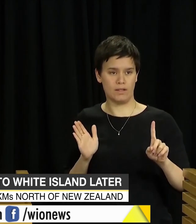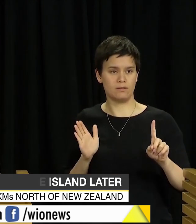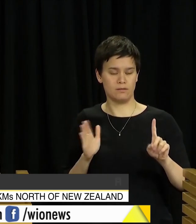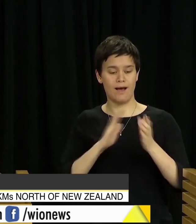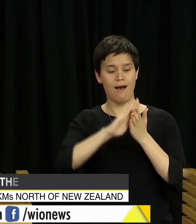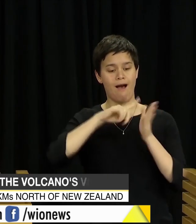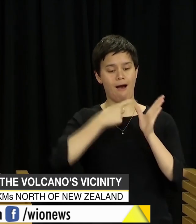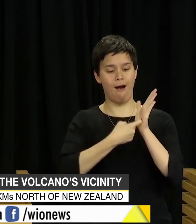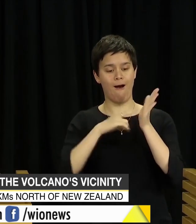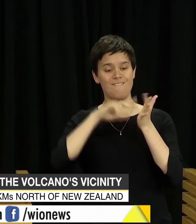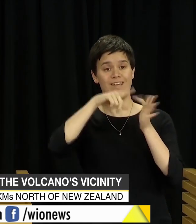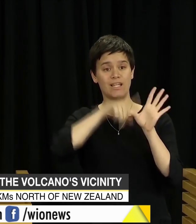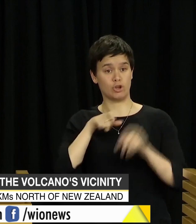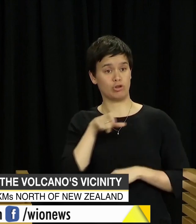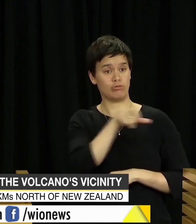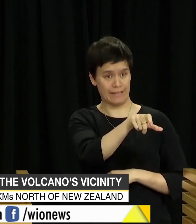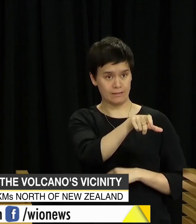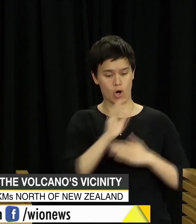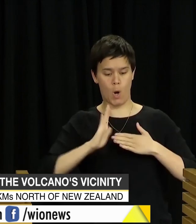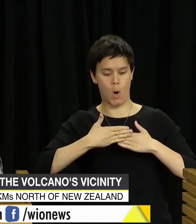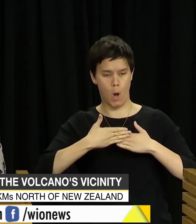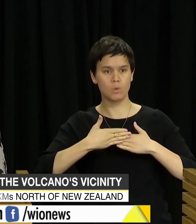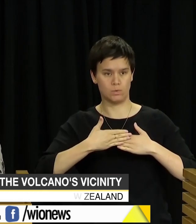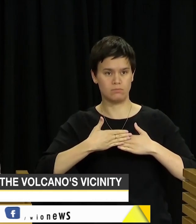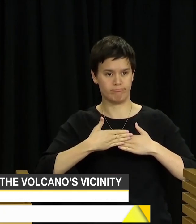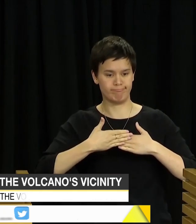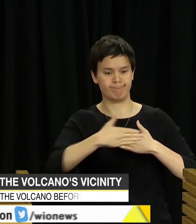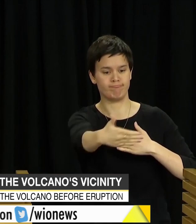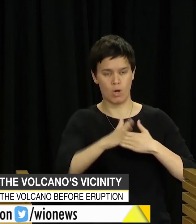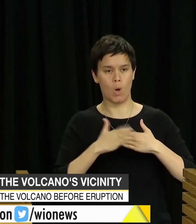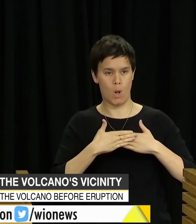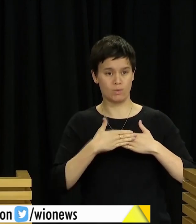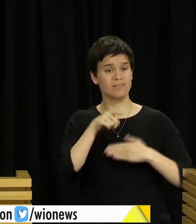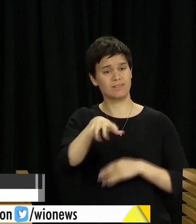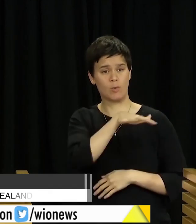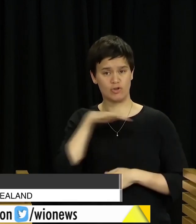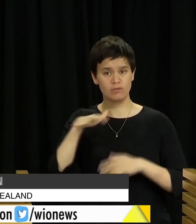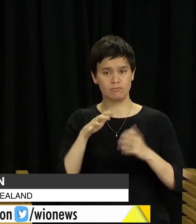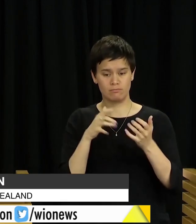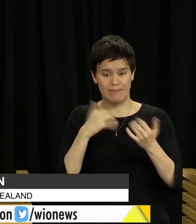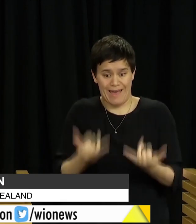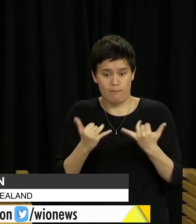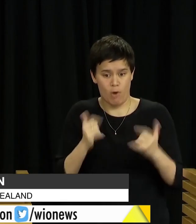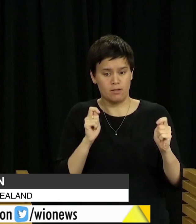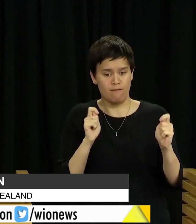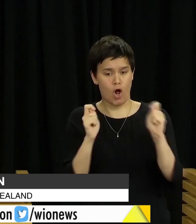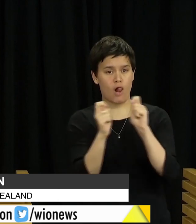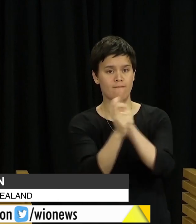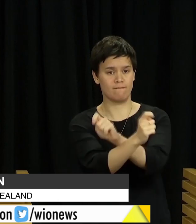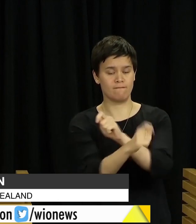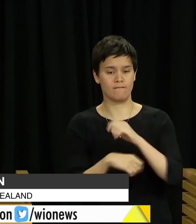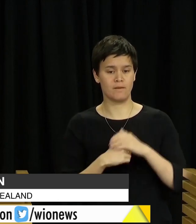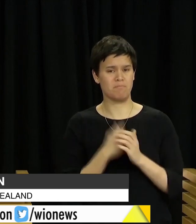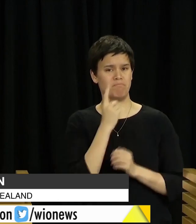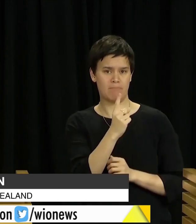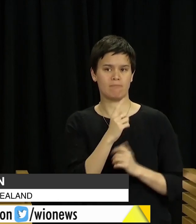Harvey Street. I do want to just again share this is evolving. At this stage, obviously, does appear to be a